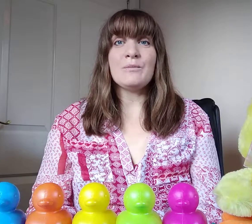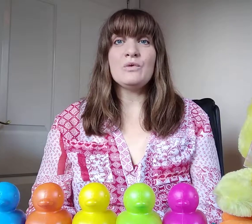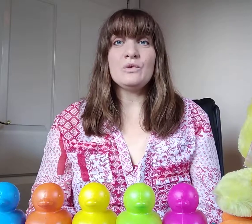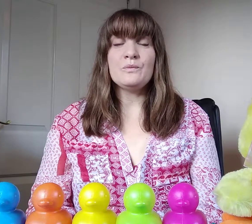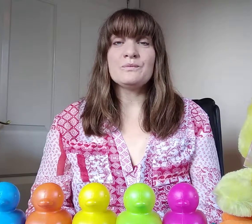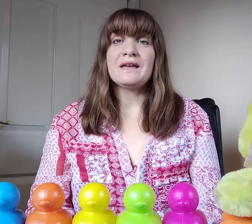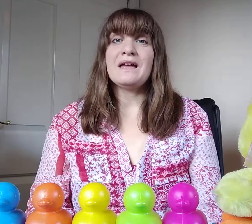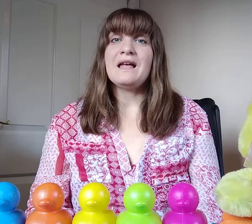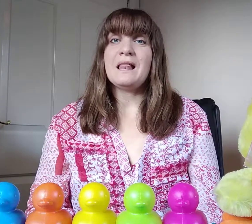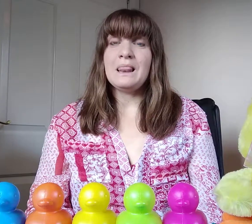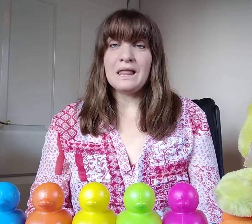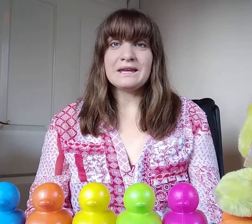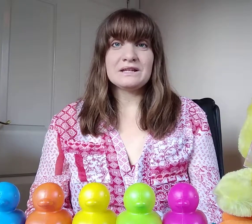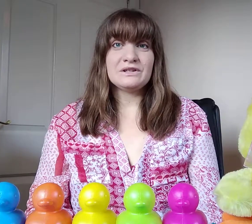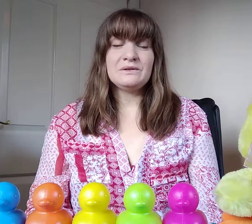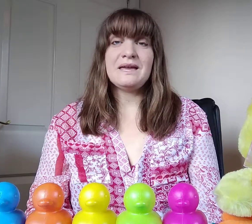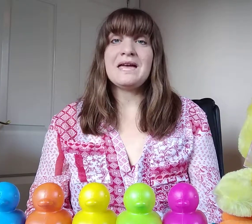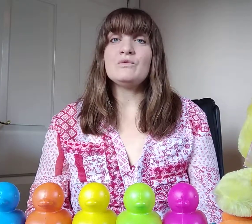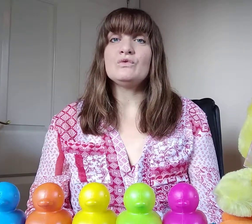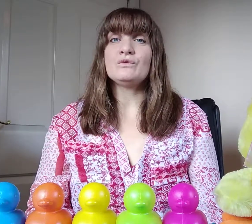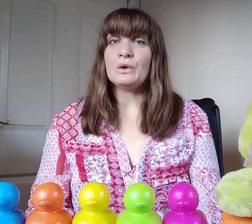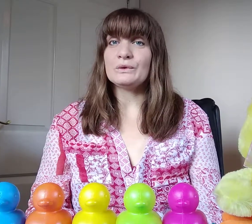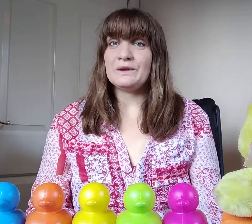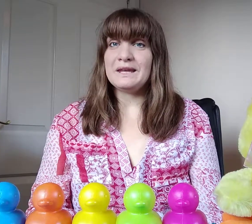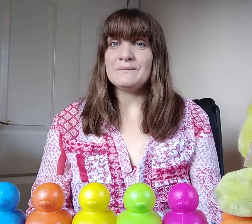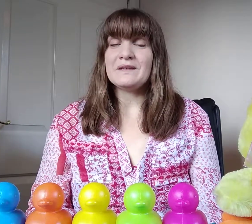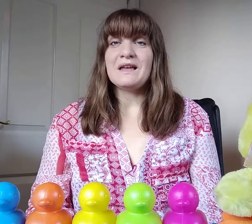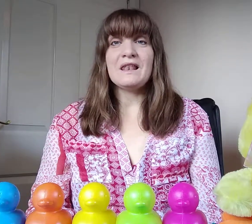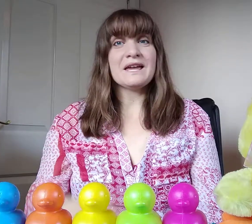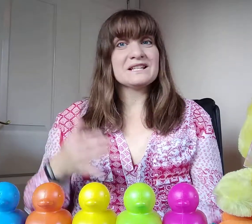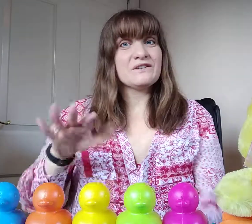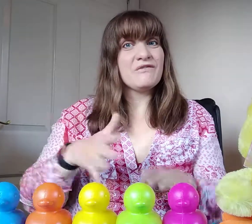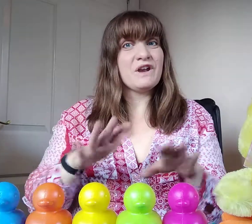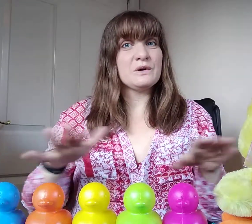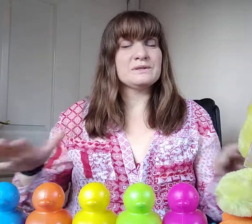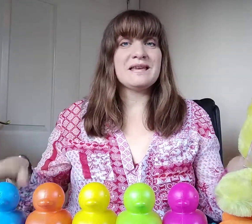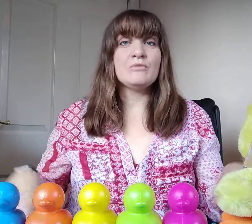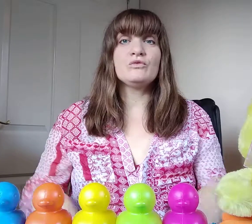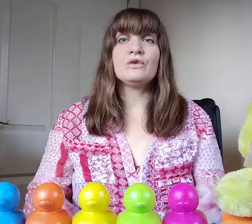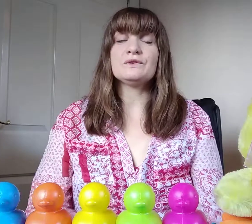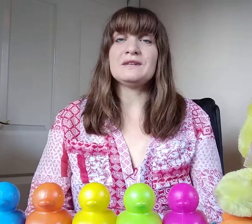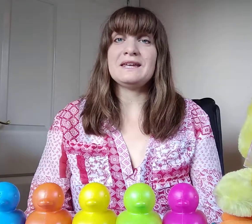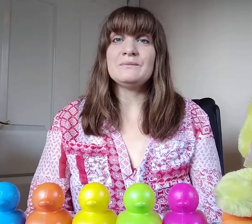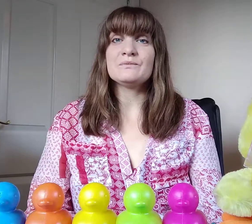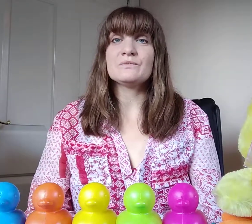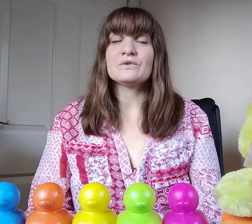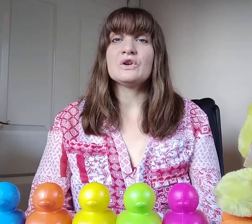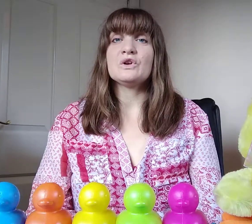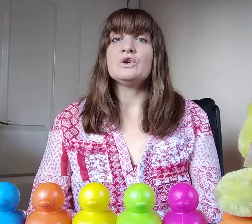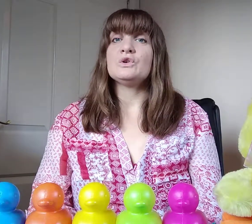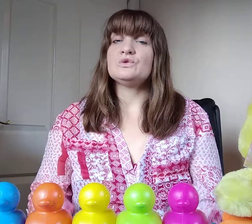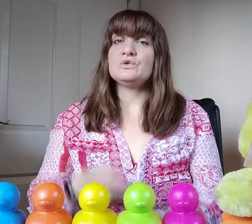Aiment, like to. Aiment flotter, like to float. Aiment flotter.